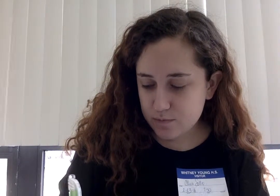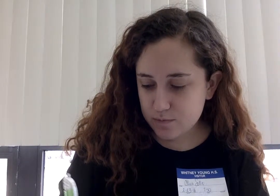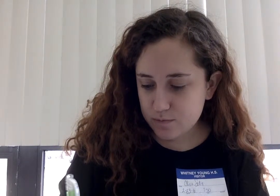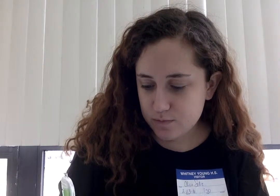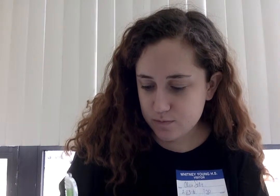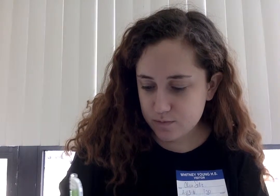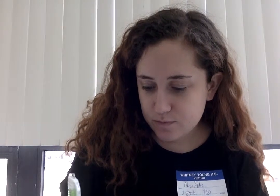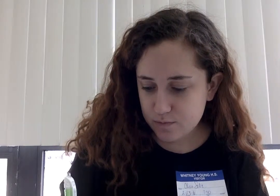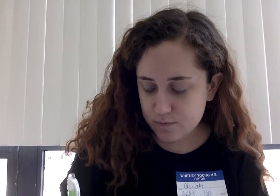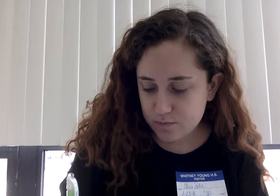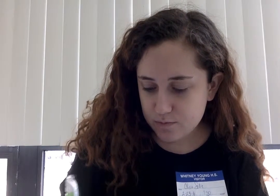-1.